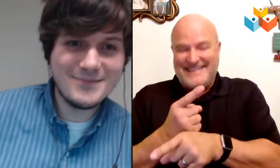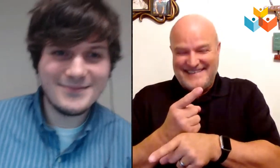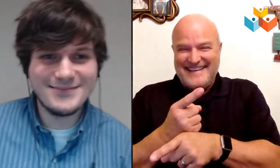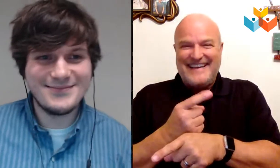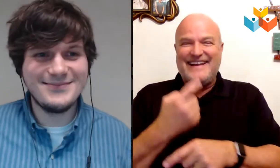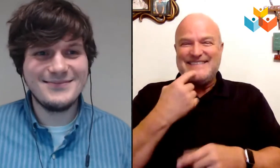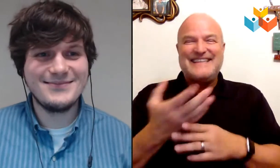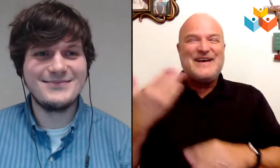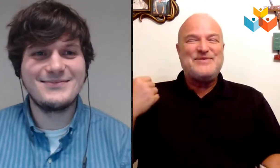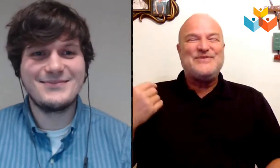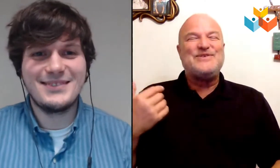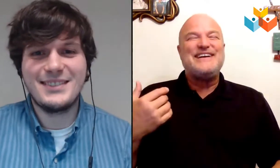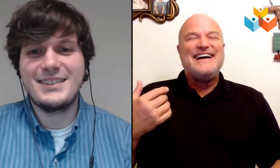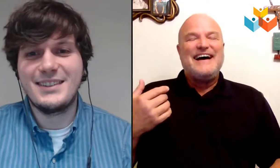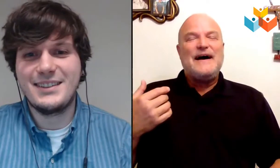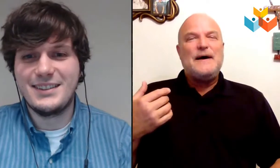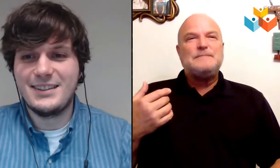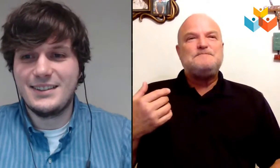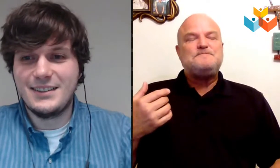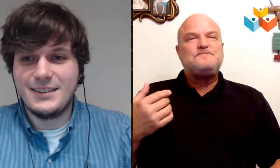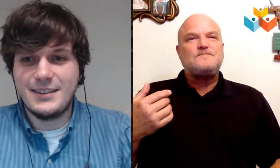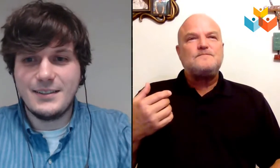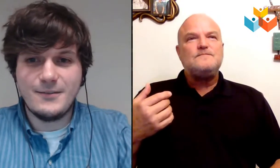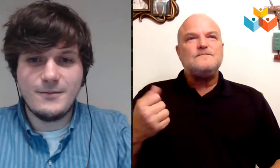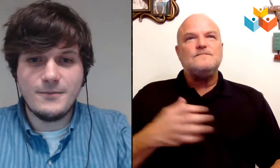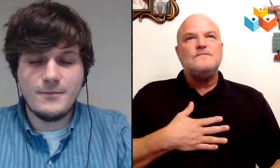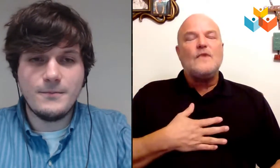You're right. And I've said that before.